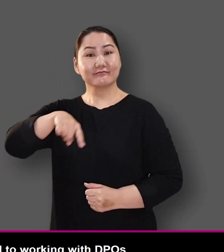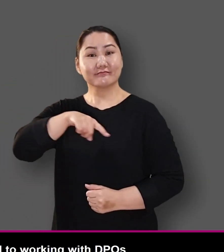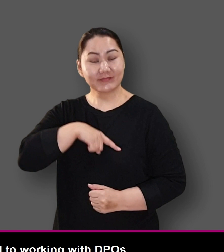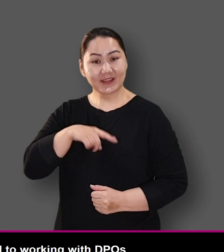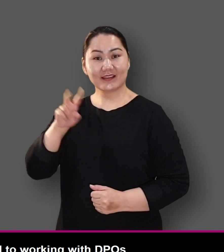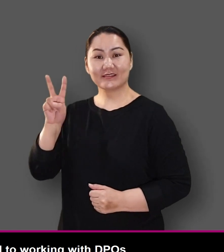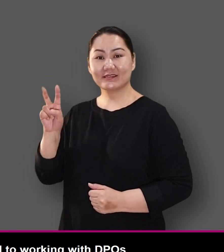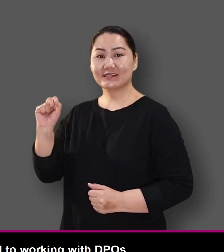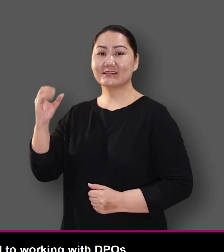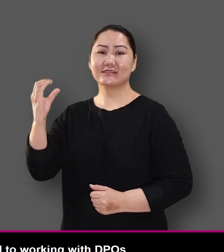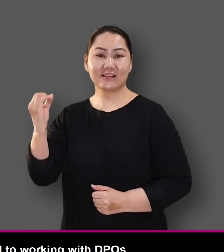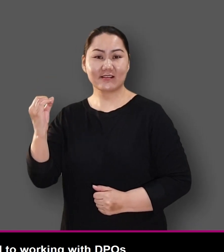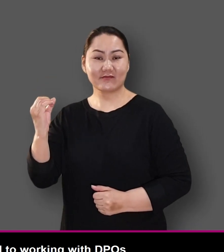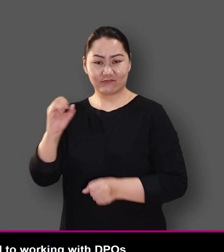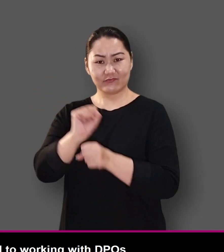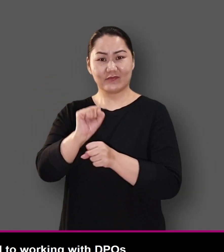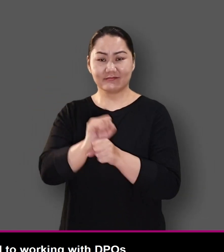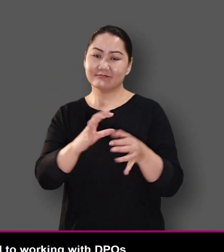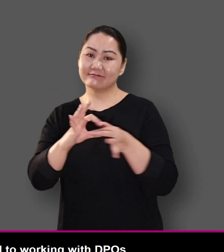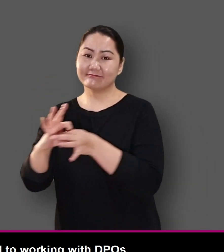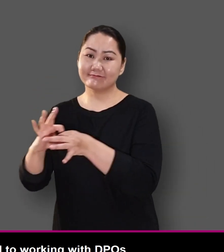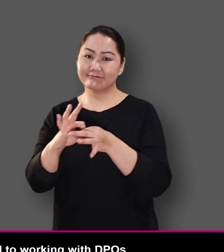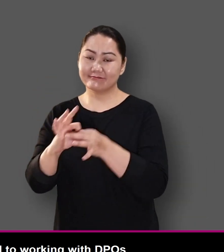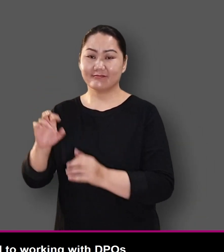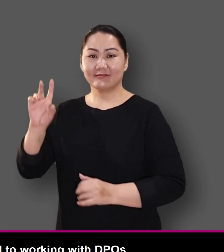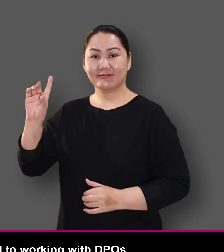We are committed to working with DPOs